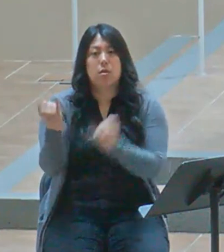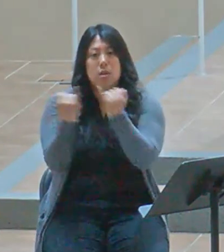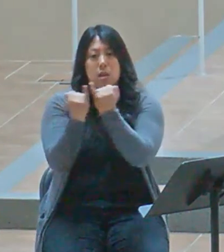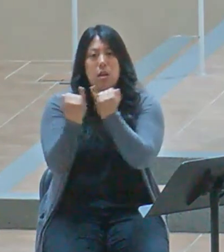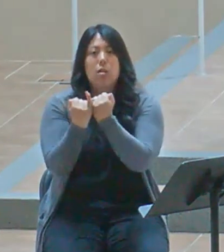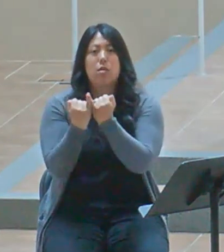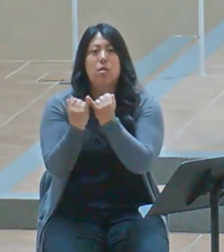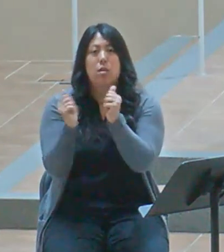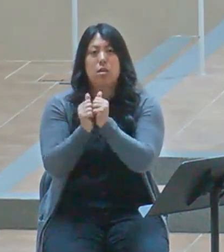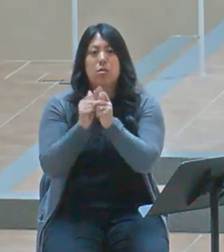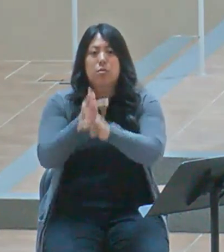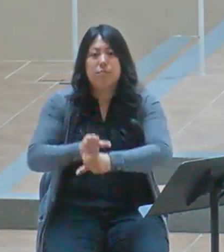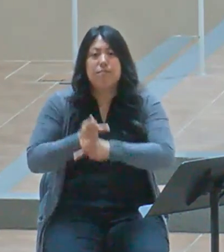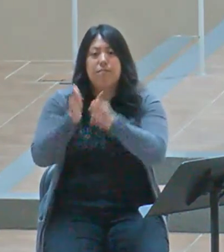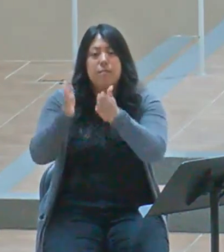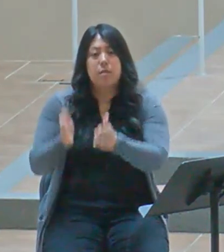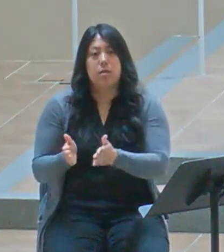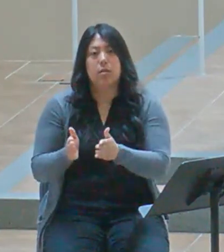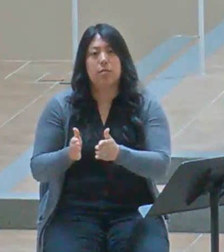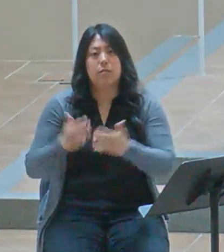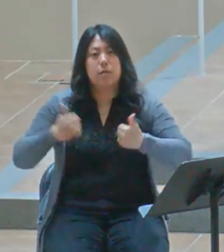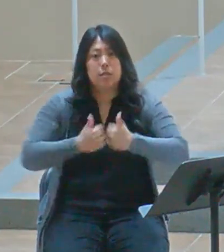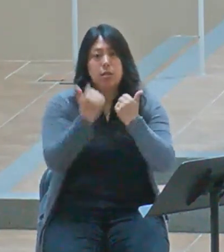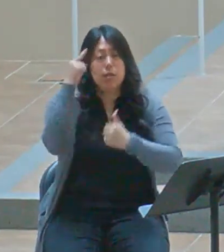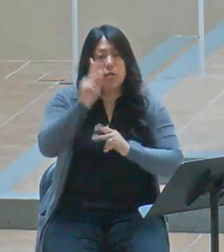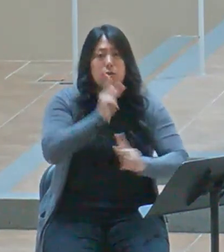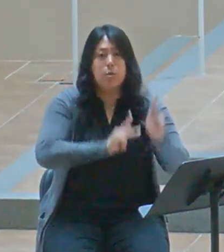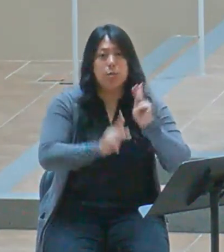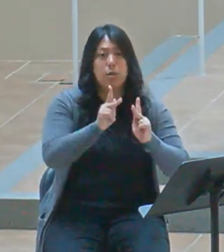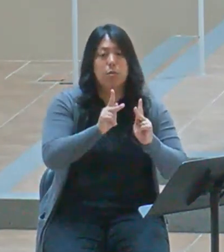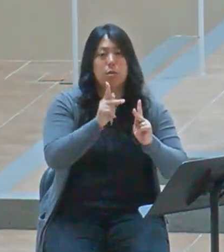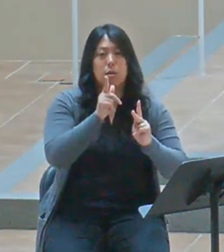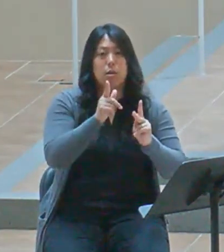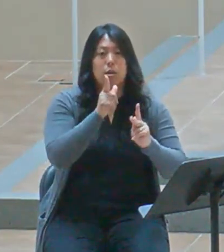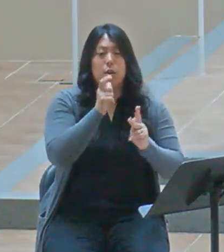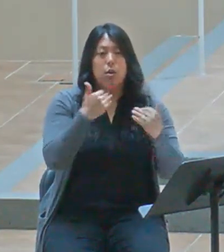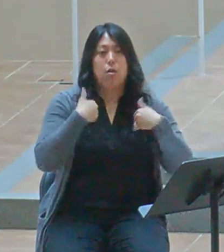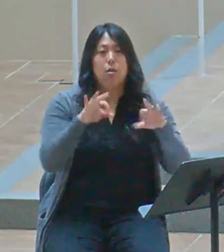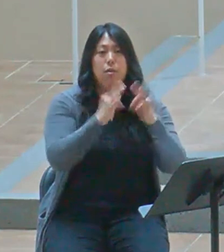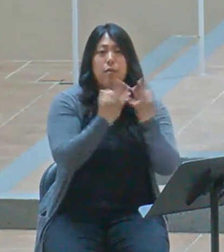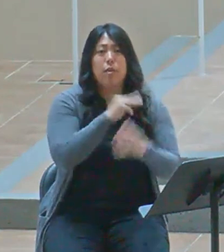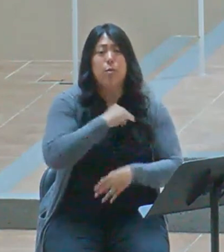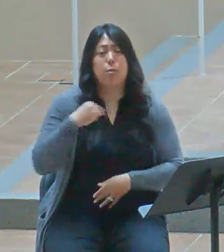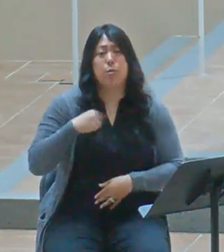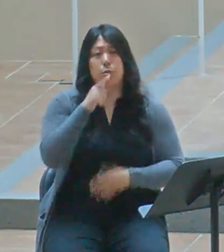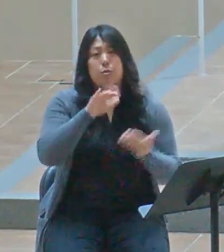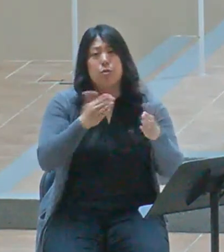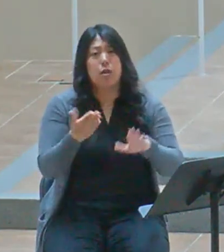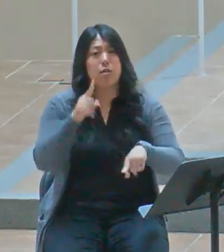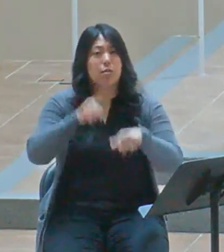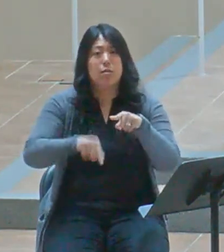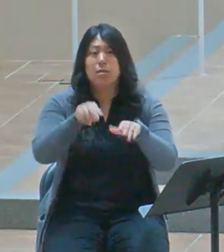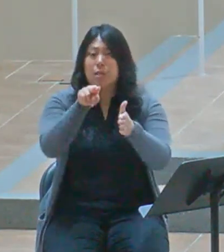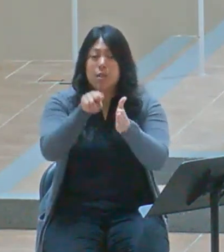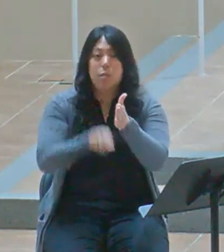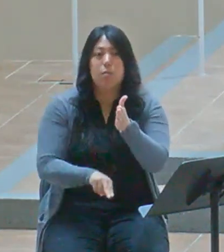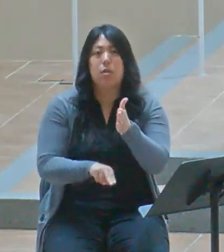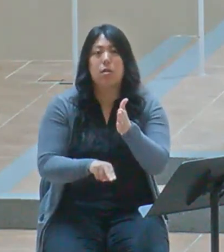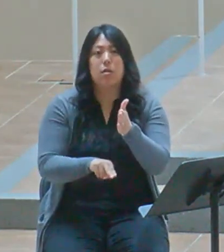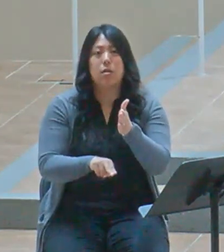caregivers, and challenging for those who have lost loved ones as they mourn without their entire family and